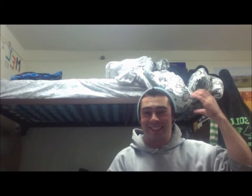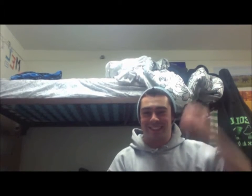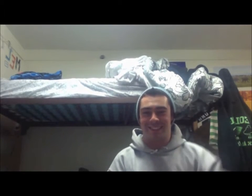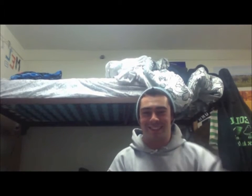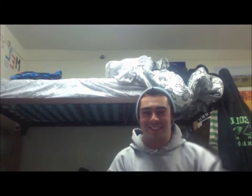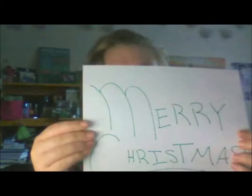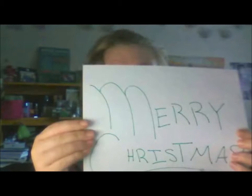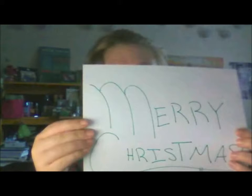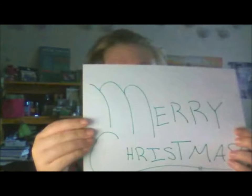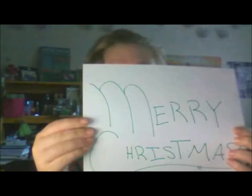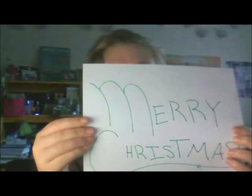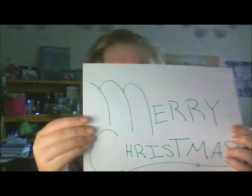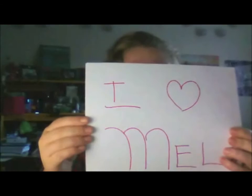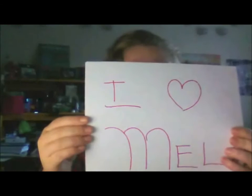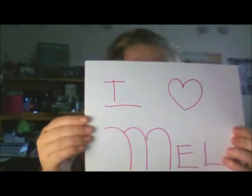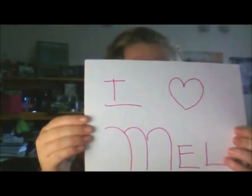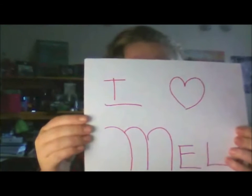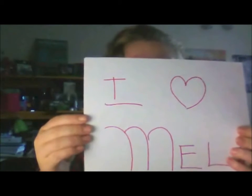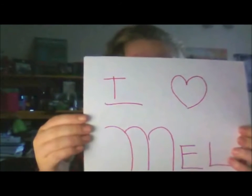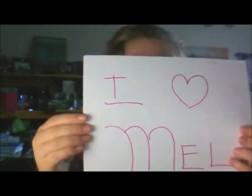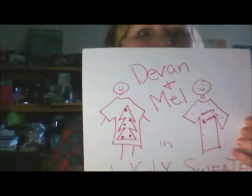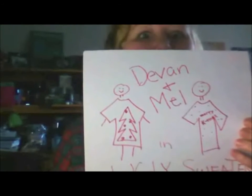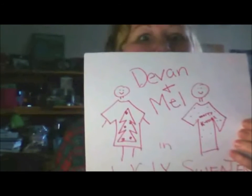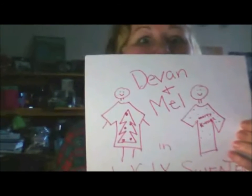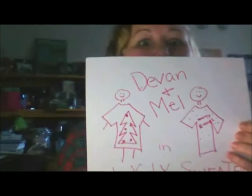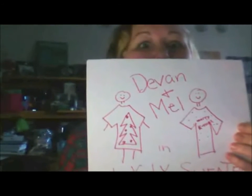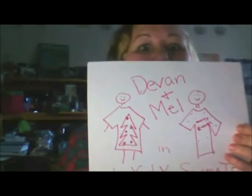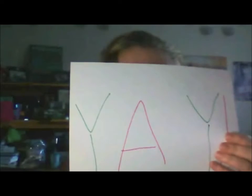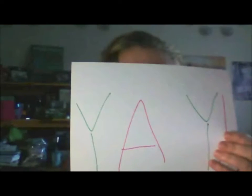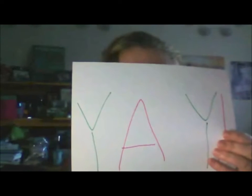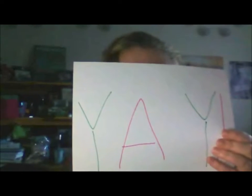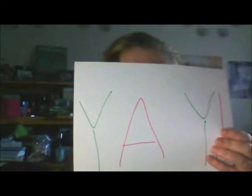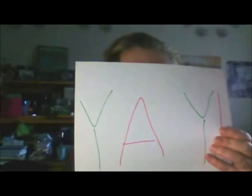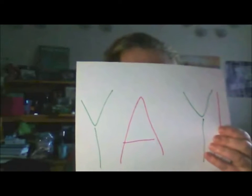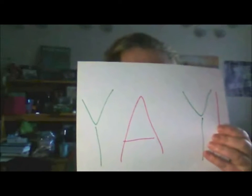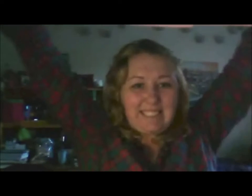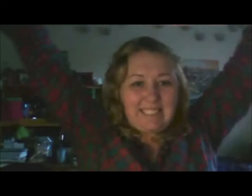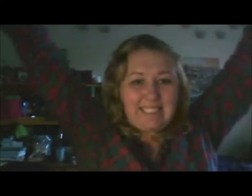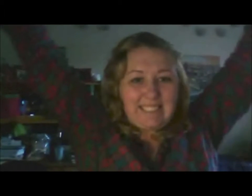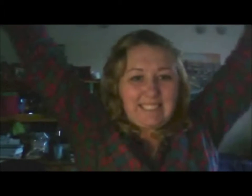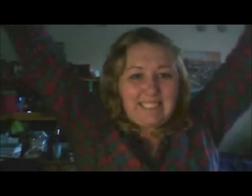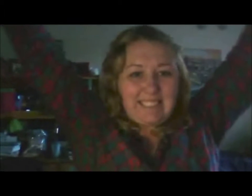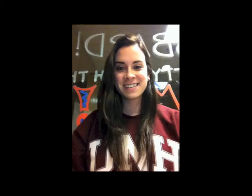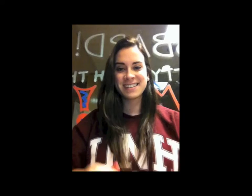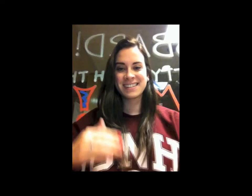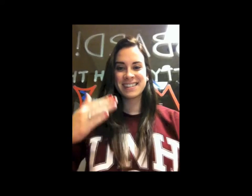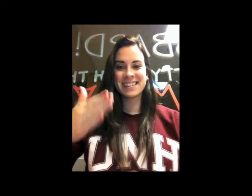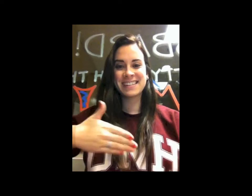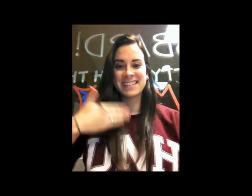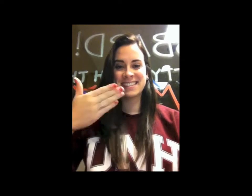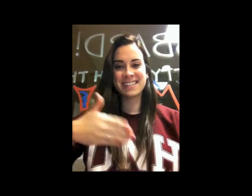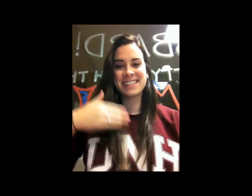When it goes, ain't it thrilling? All you know, kids are chilling.